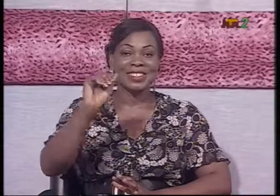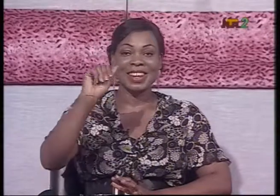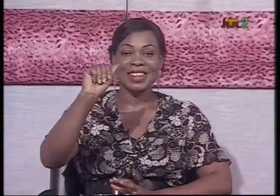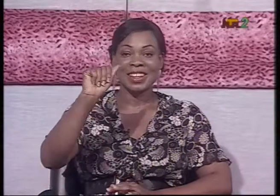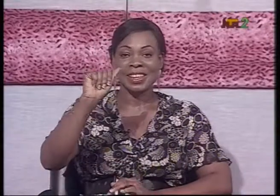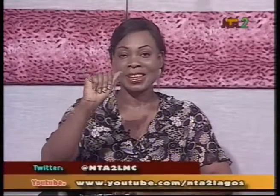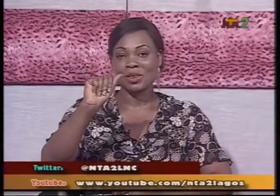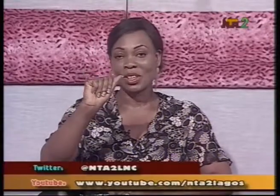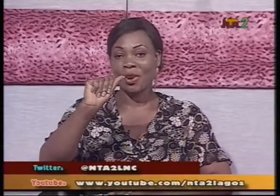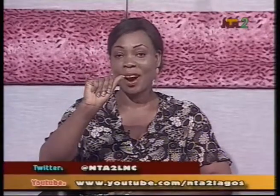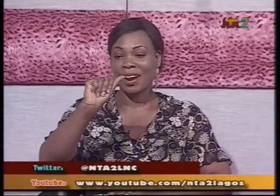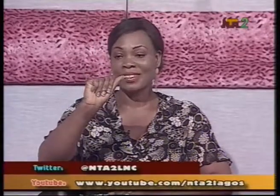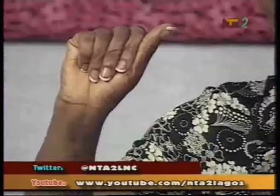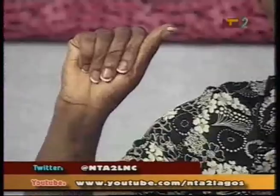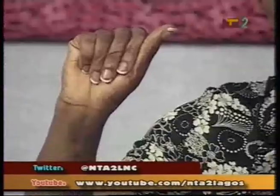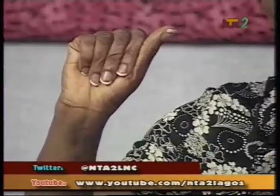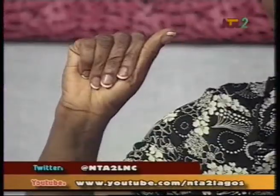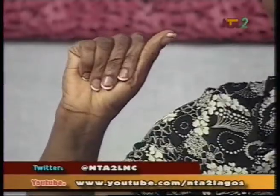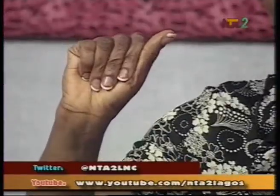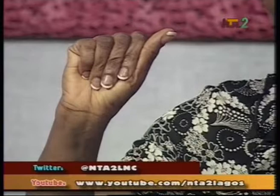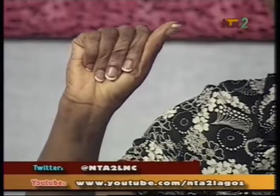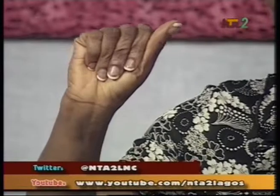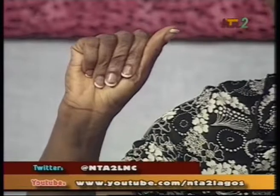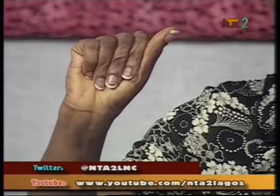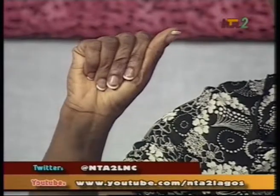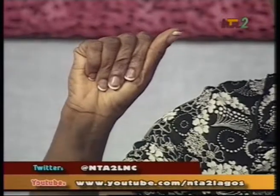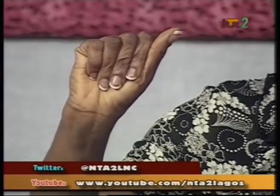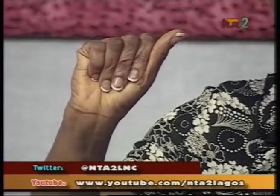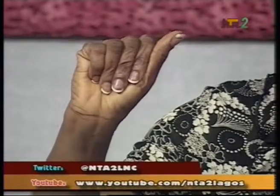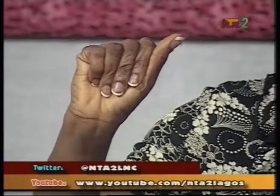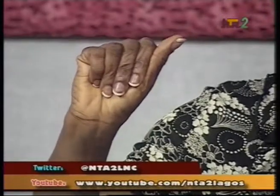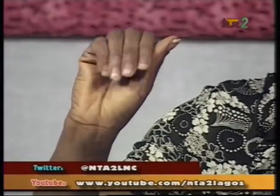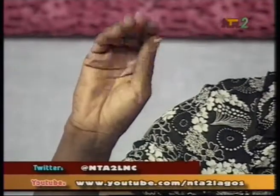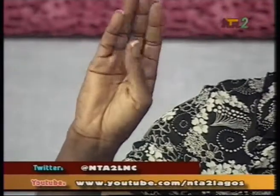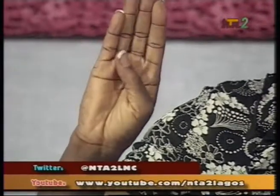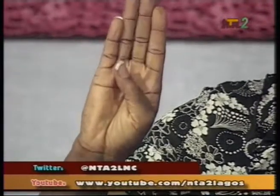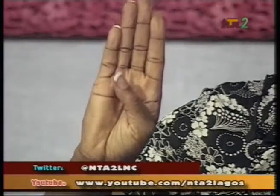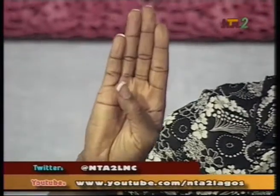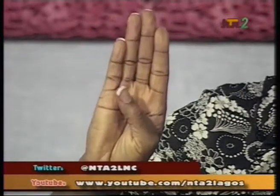signed closing your hands. Just closing your hands is letter A. And then you have B.